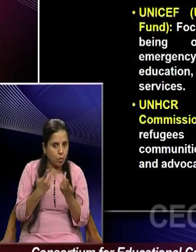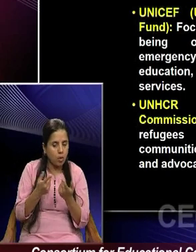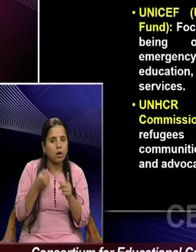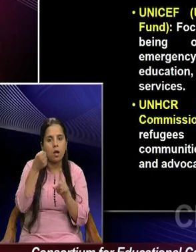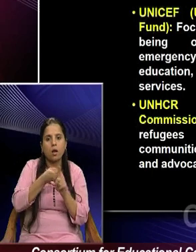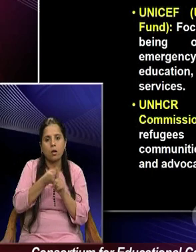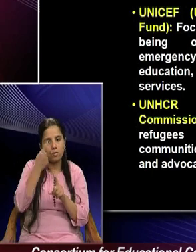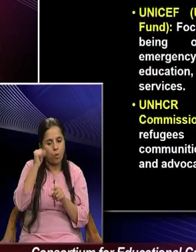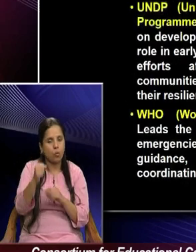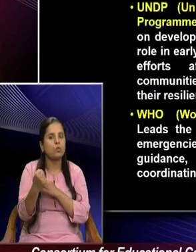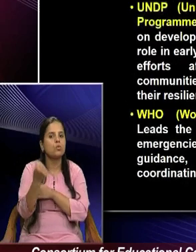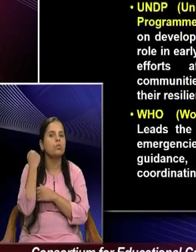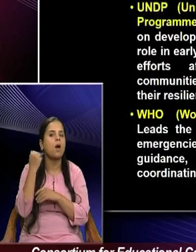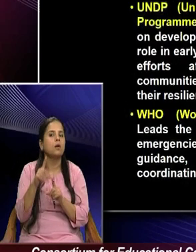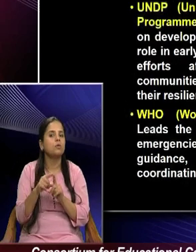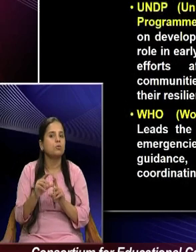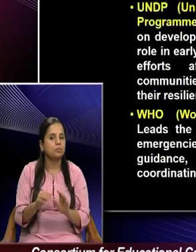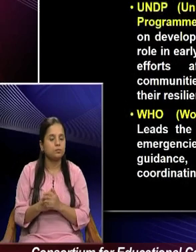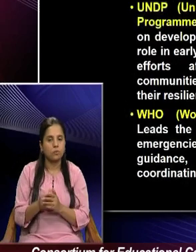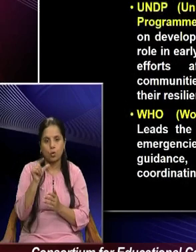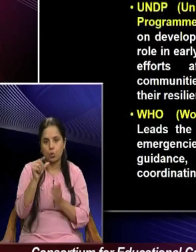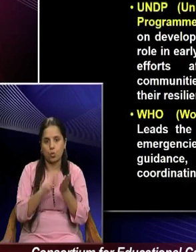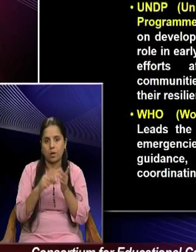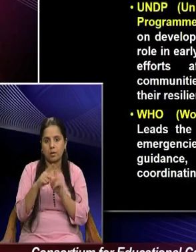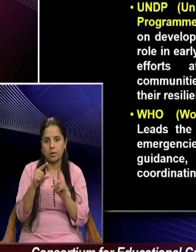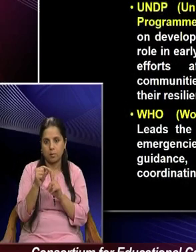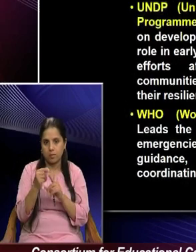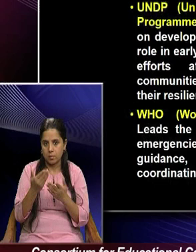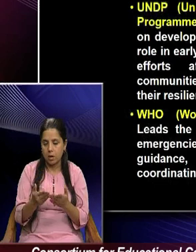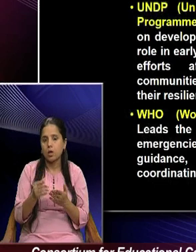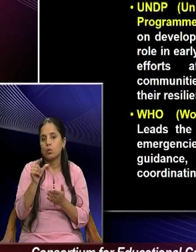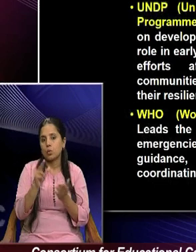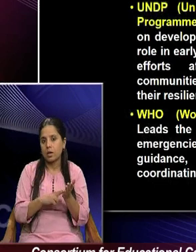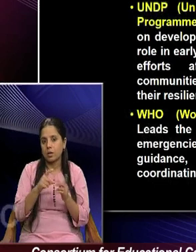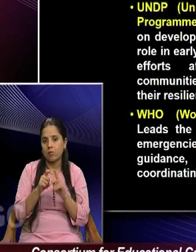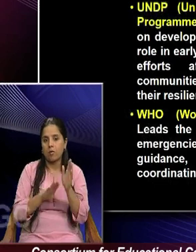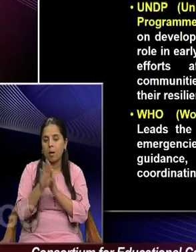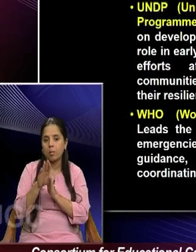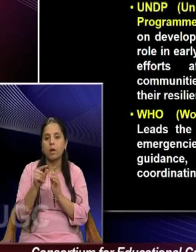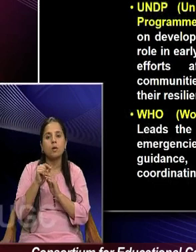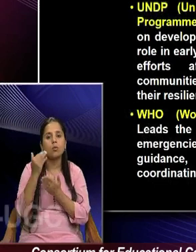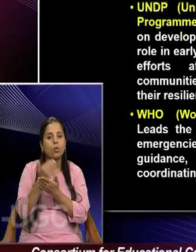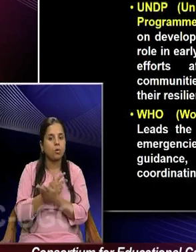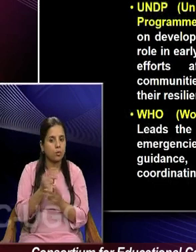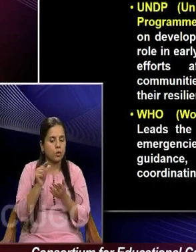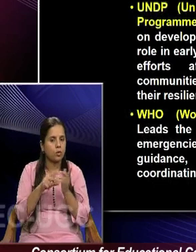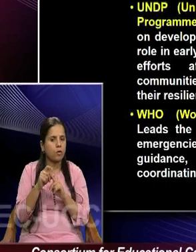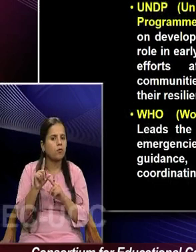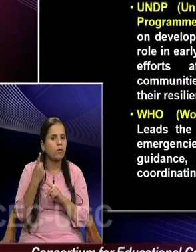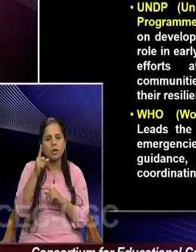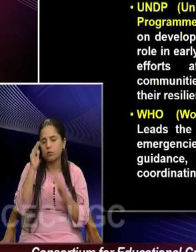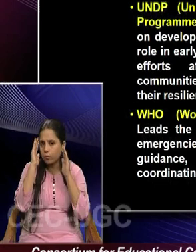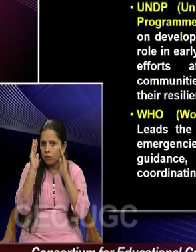advocating for their rights. UNDP, United Nations Development Programme. While primarily focused